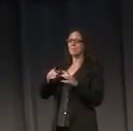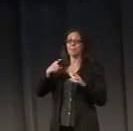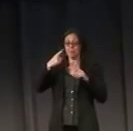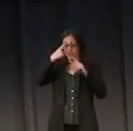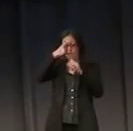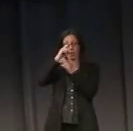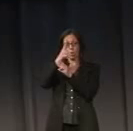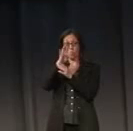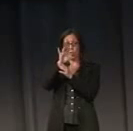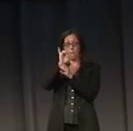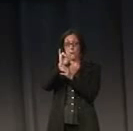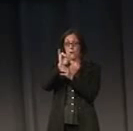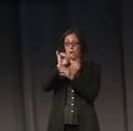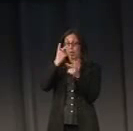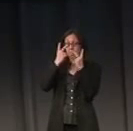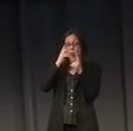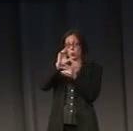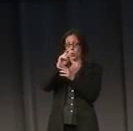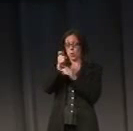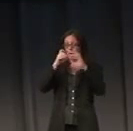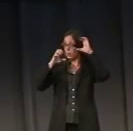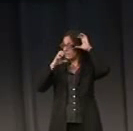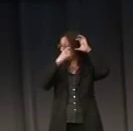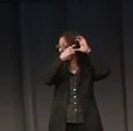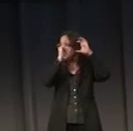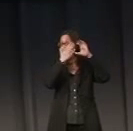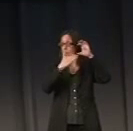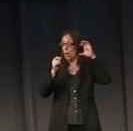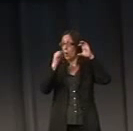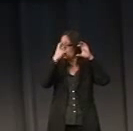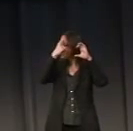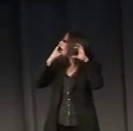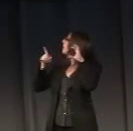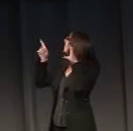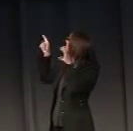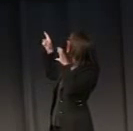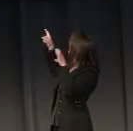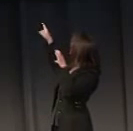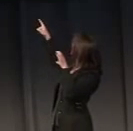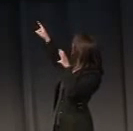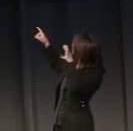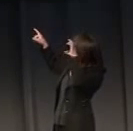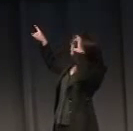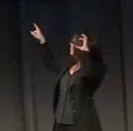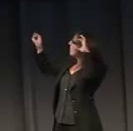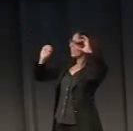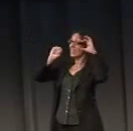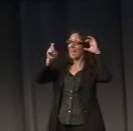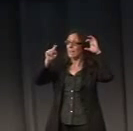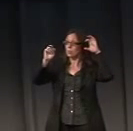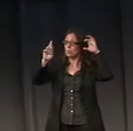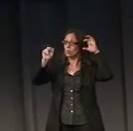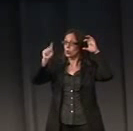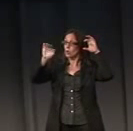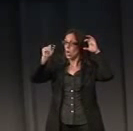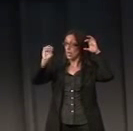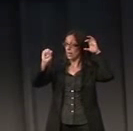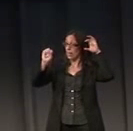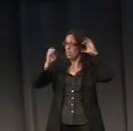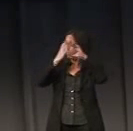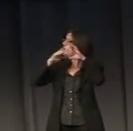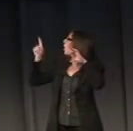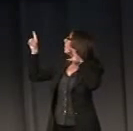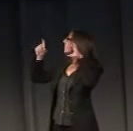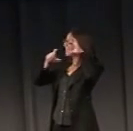cortex, this extra striate part of the brain, this is a huge chunk of the cerebral cortex, and it turns out that a lot of it is